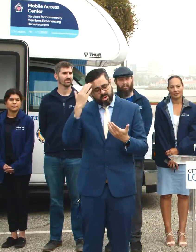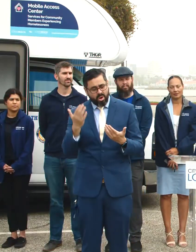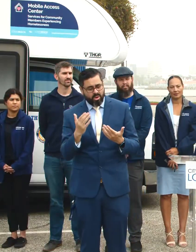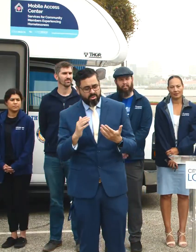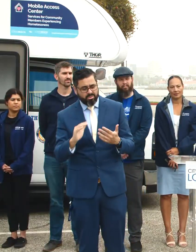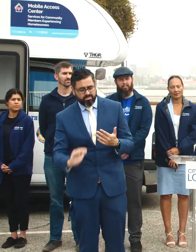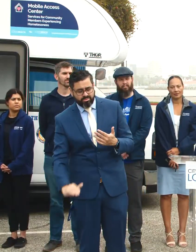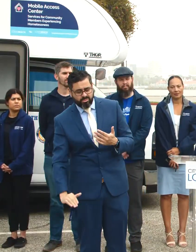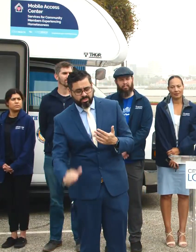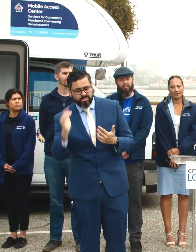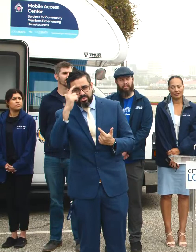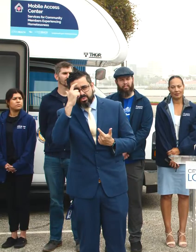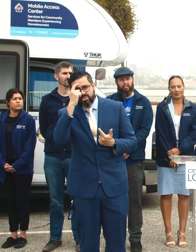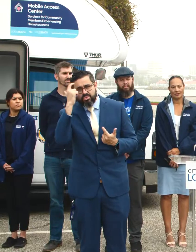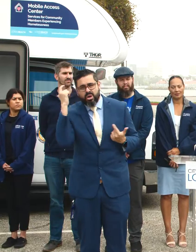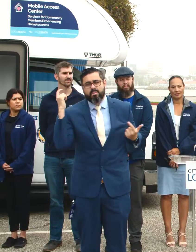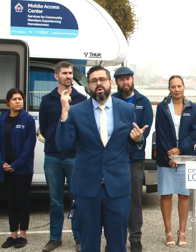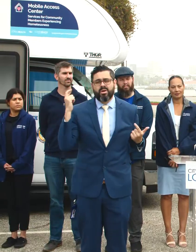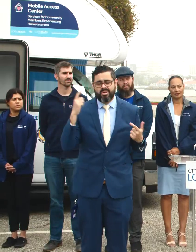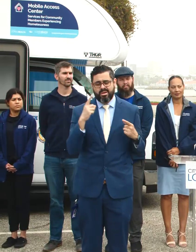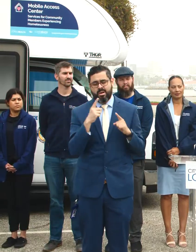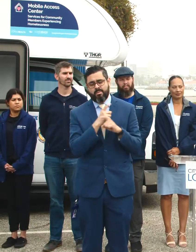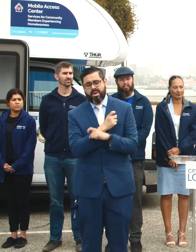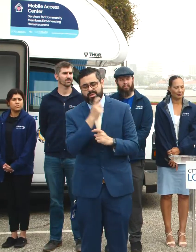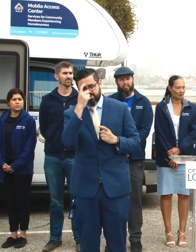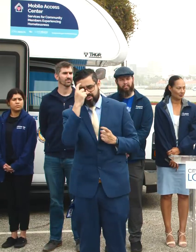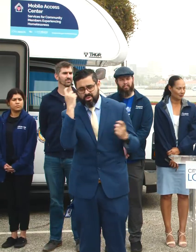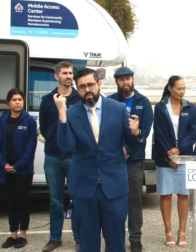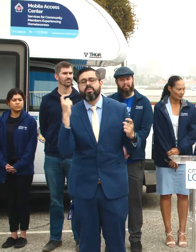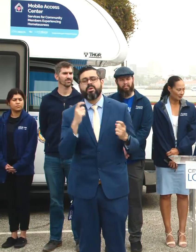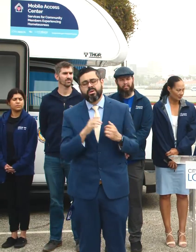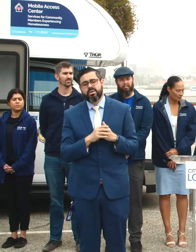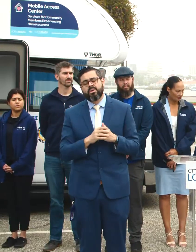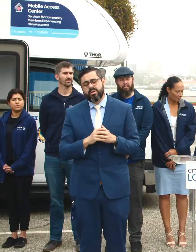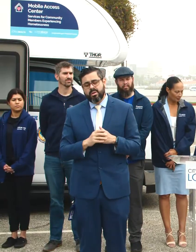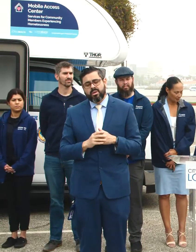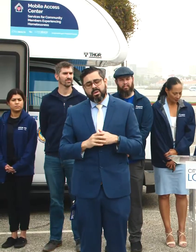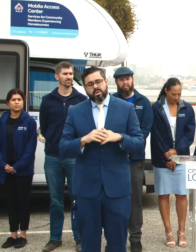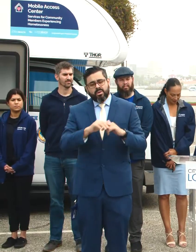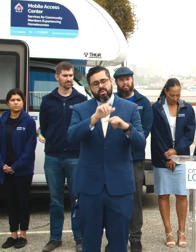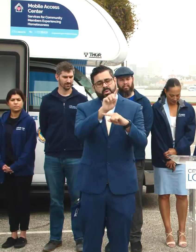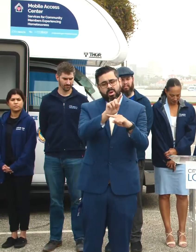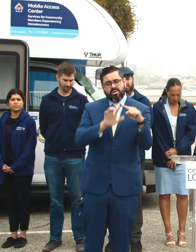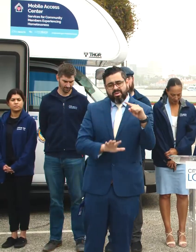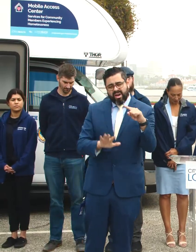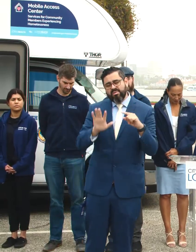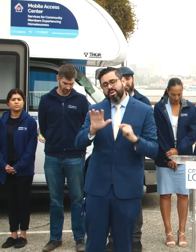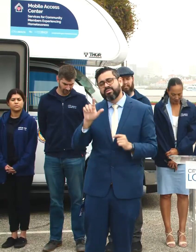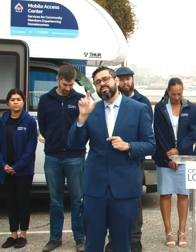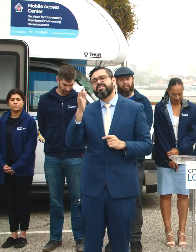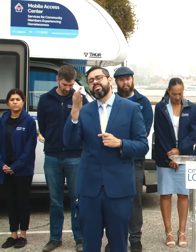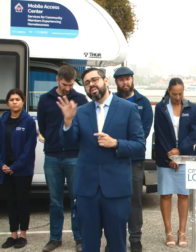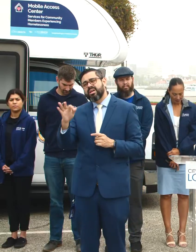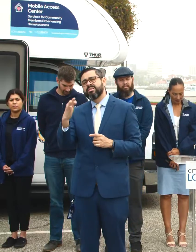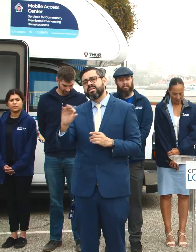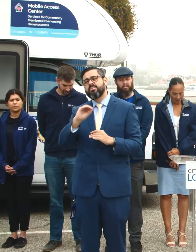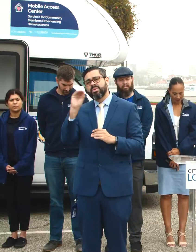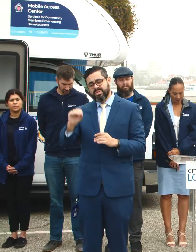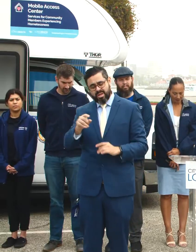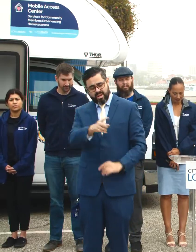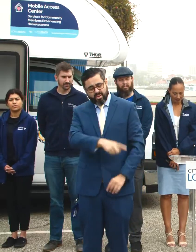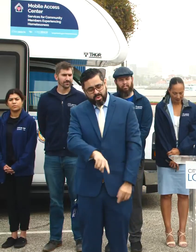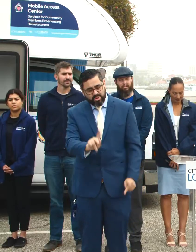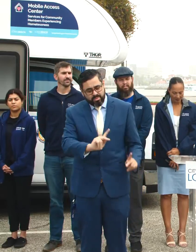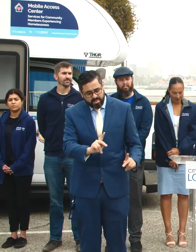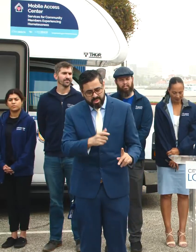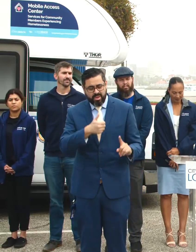still highly reported among people experiencing homelessness. Nearly 1 in 5, 19%, of people experiencing homelessness in Long Beach